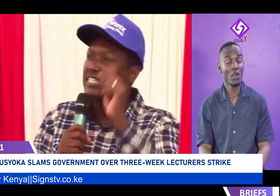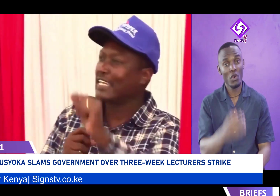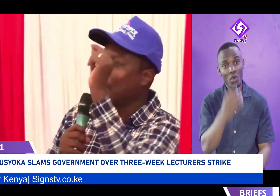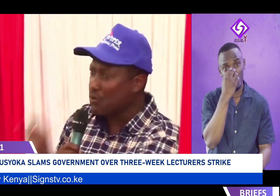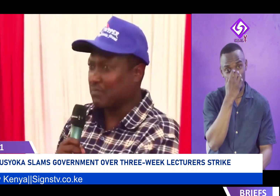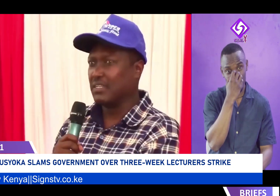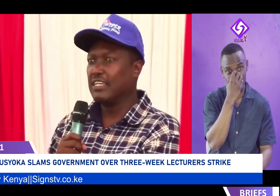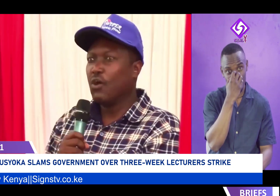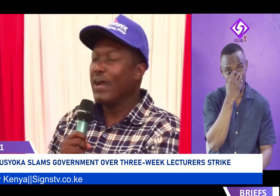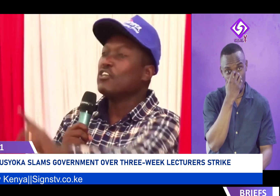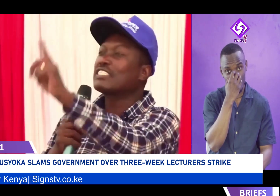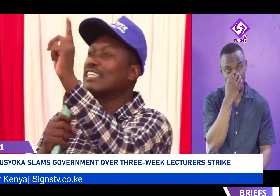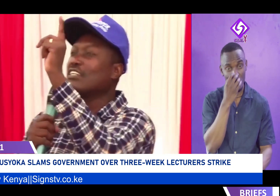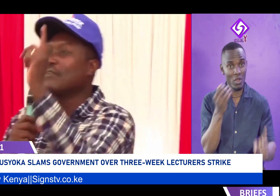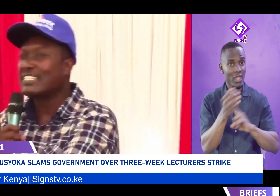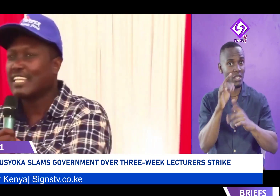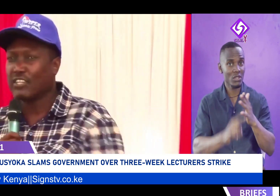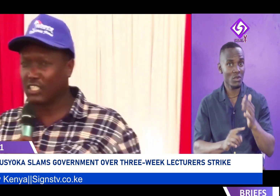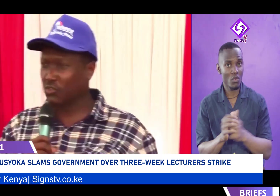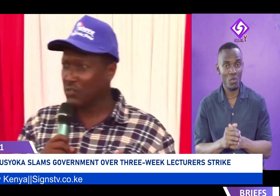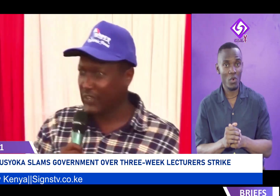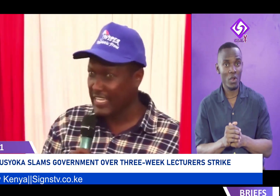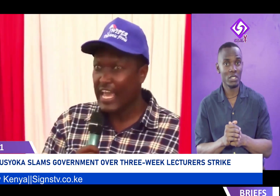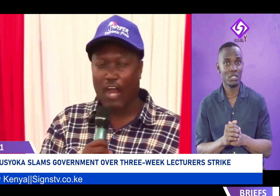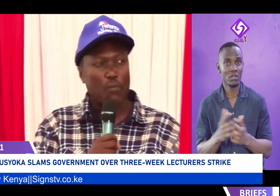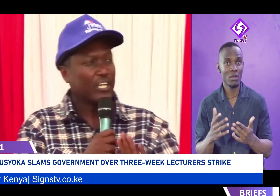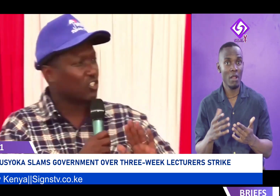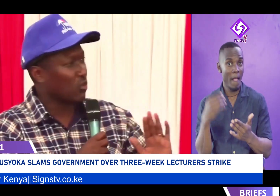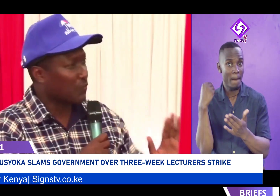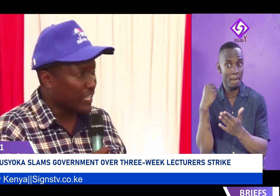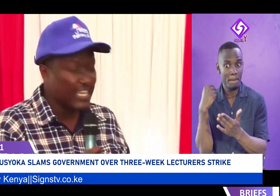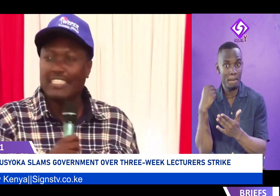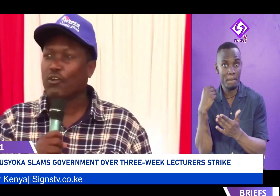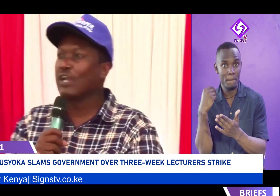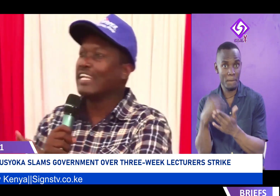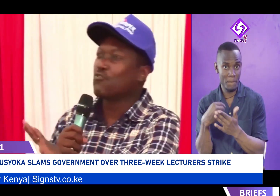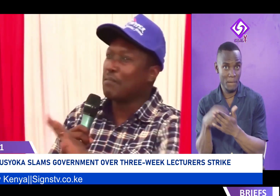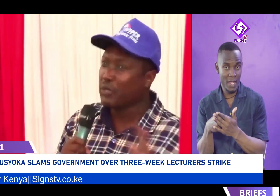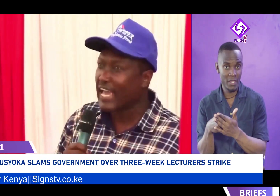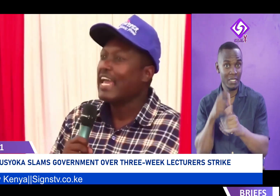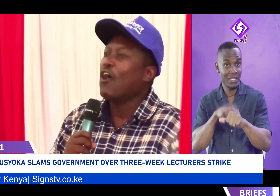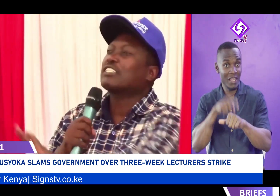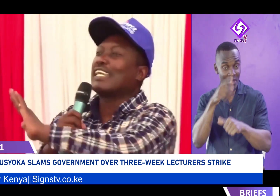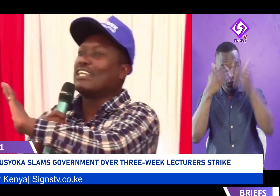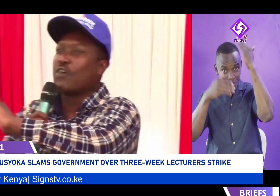pesa ya boom. When he was in the university, the education was free, accommodation was free, chakula ilikuwa bure, hostel ilikuwa